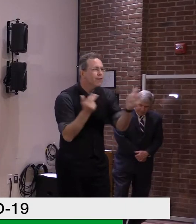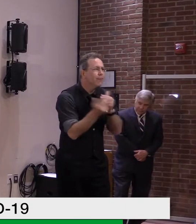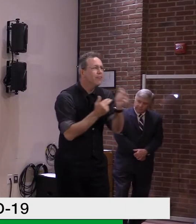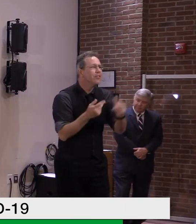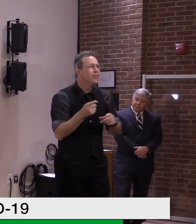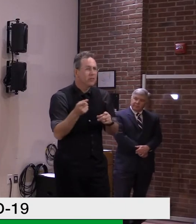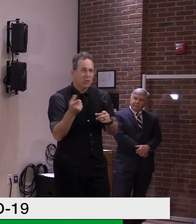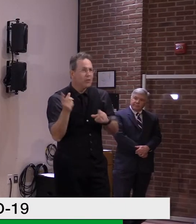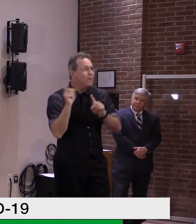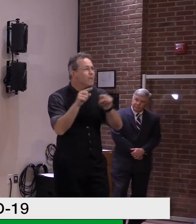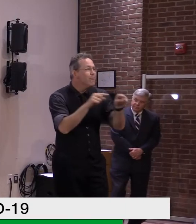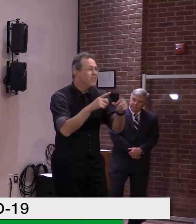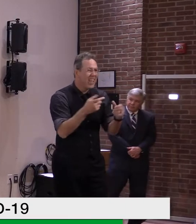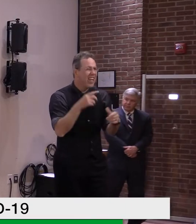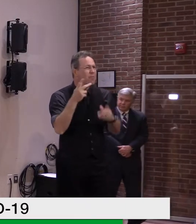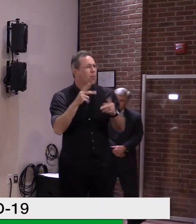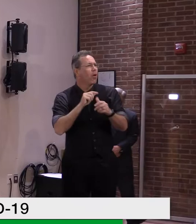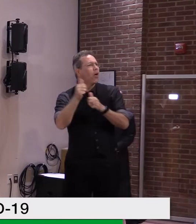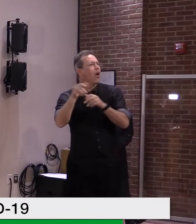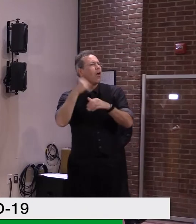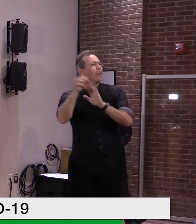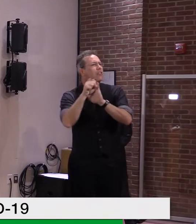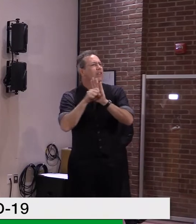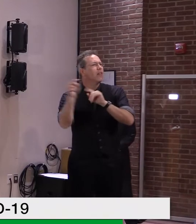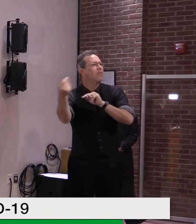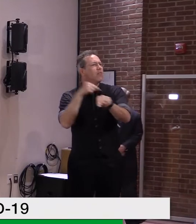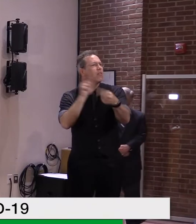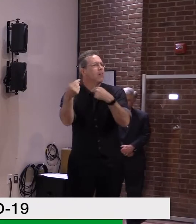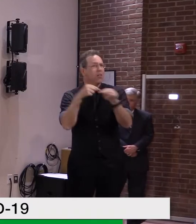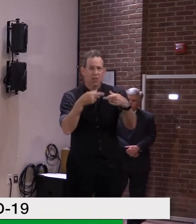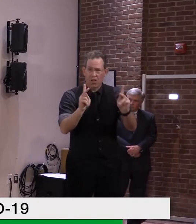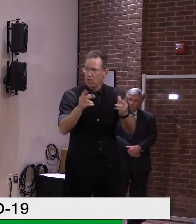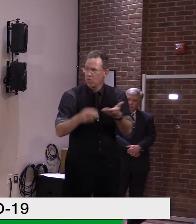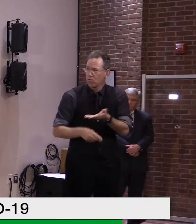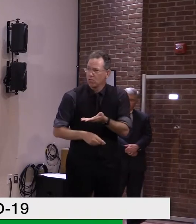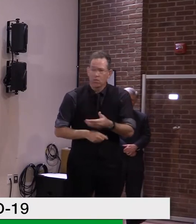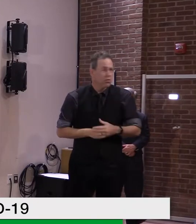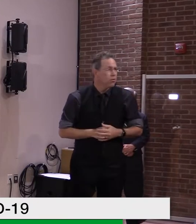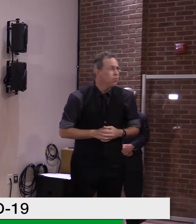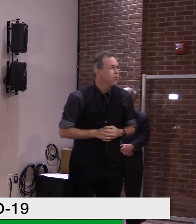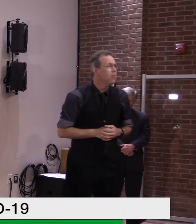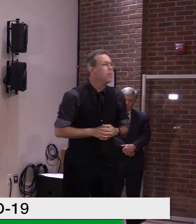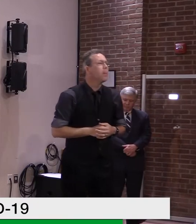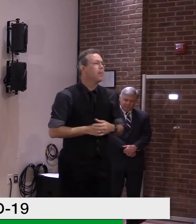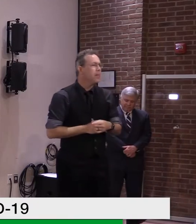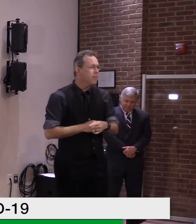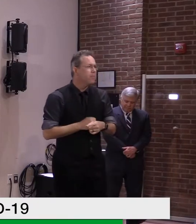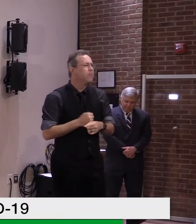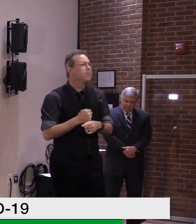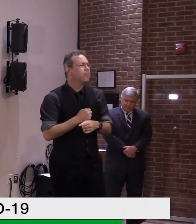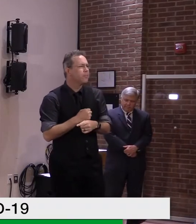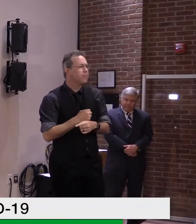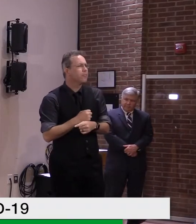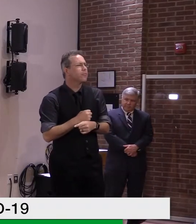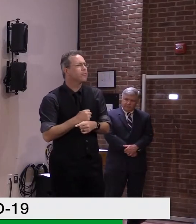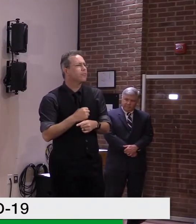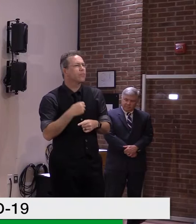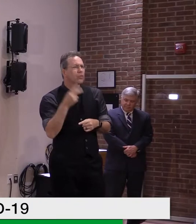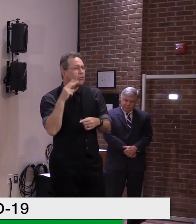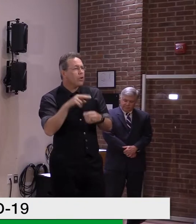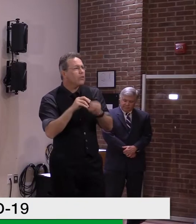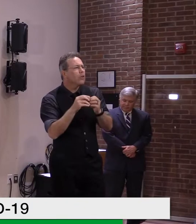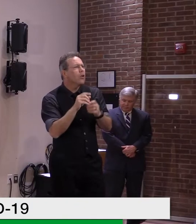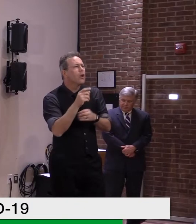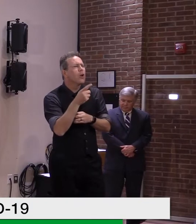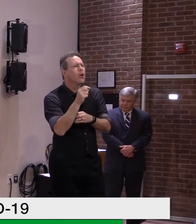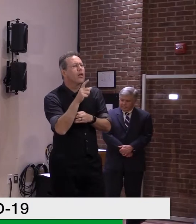an eye on, so that's important as well as you know, the labor situation. We've reduced